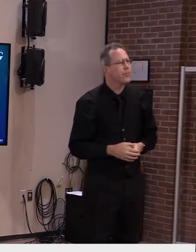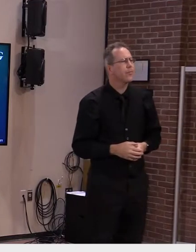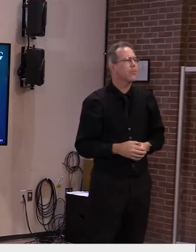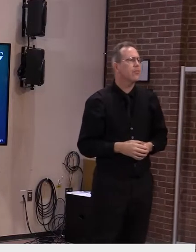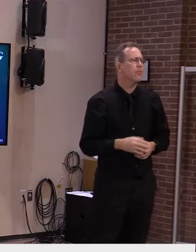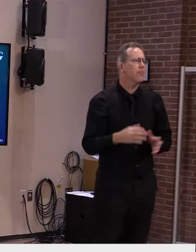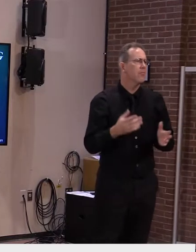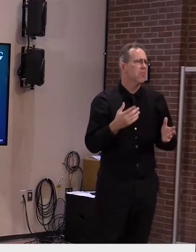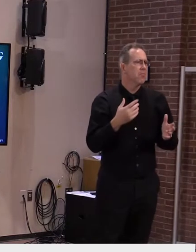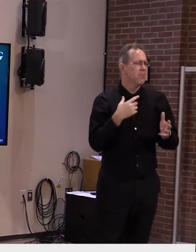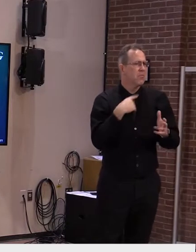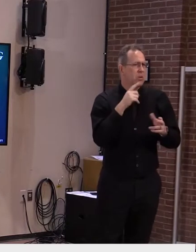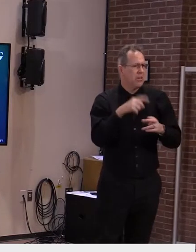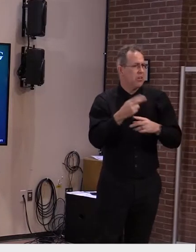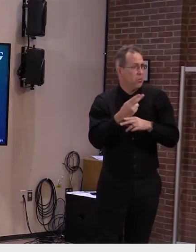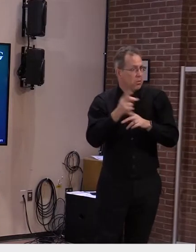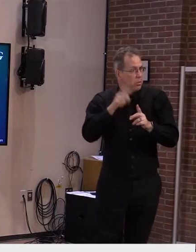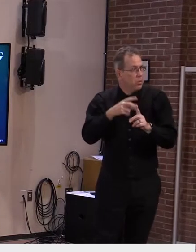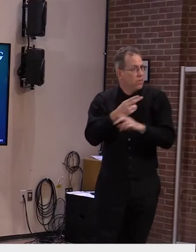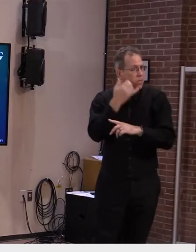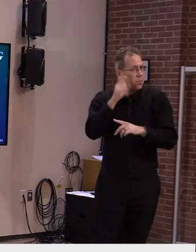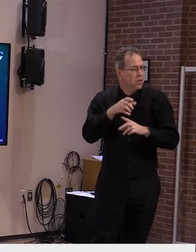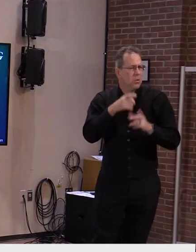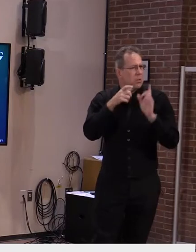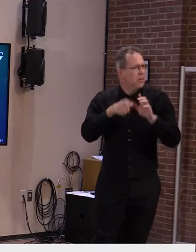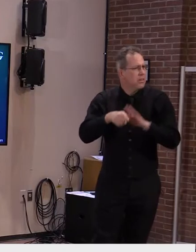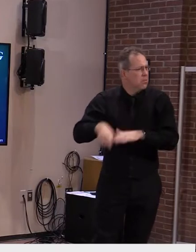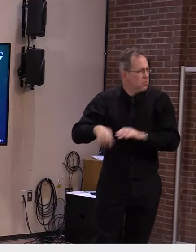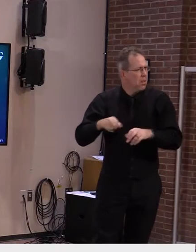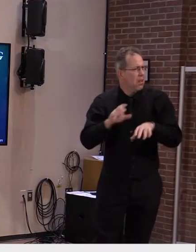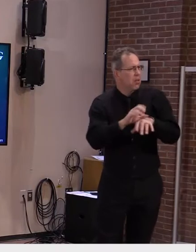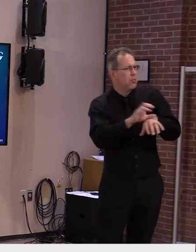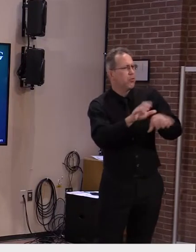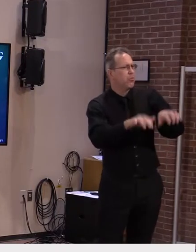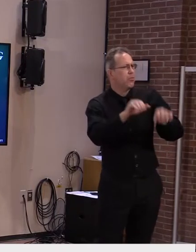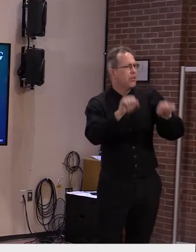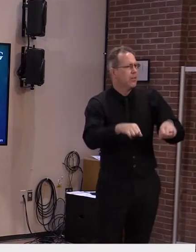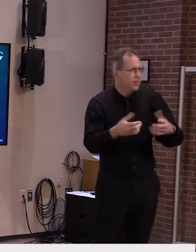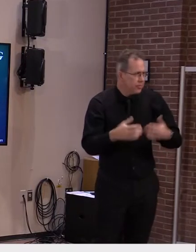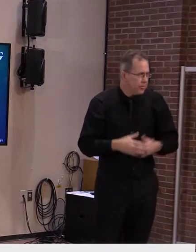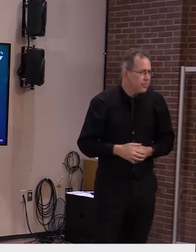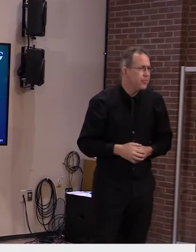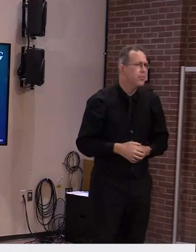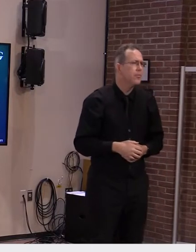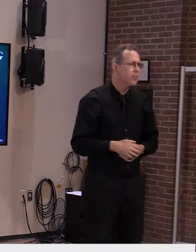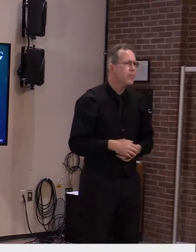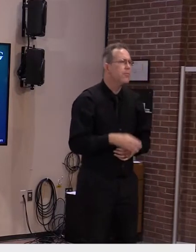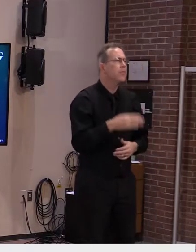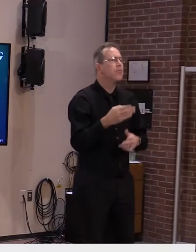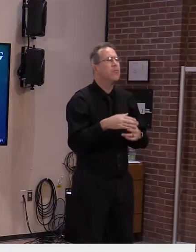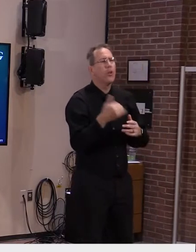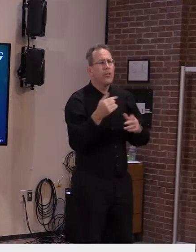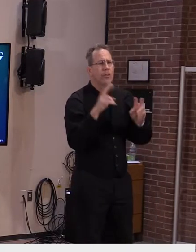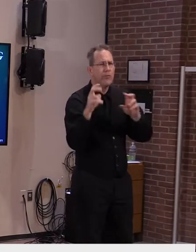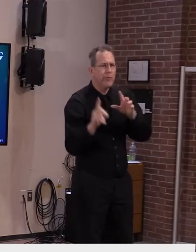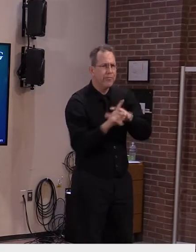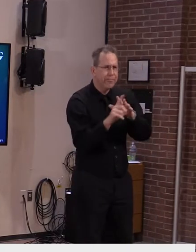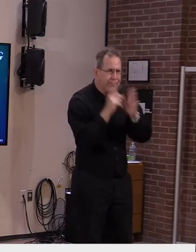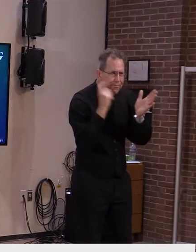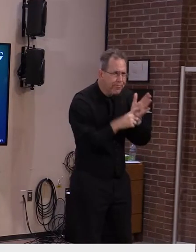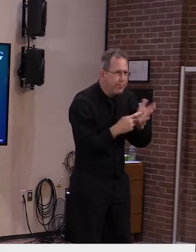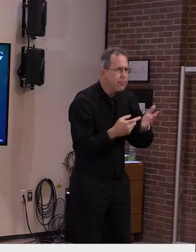sites. In at least three sites, learning the new technology caused wait times